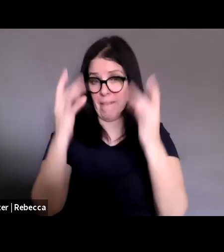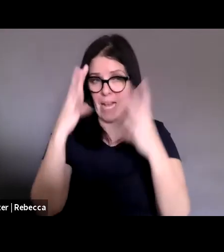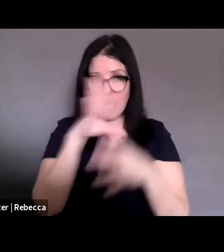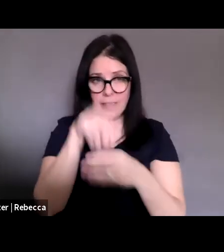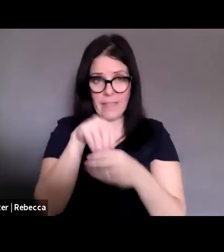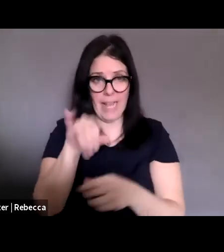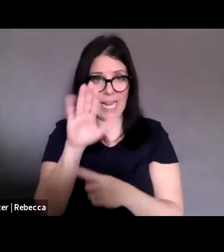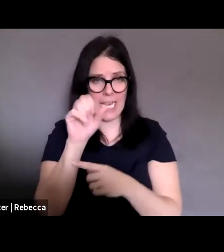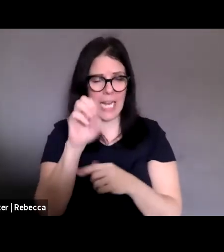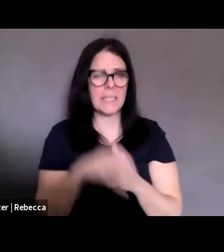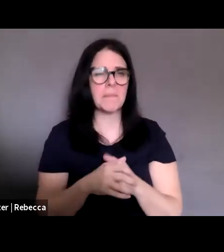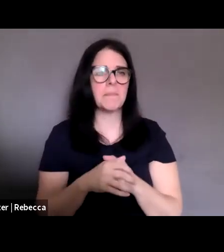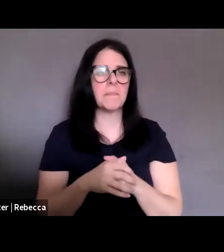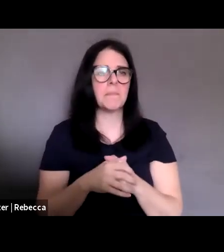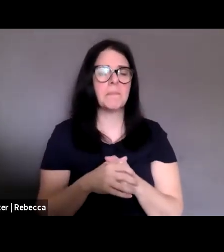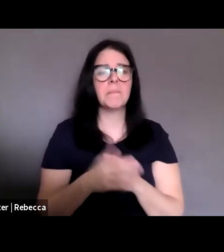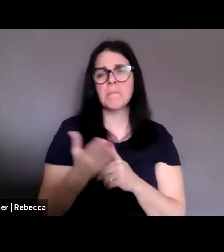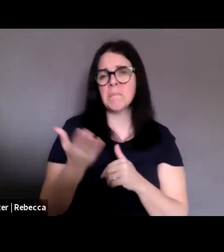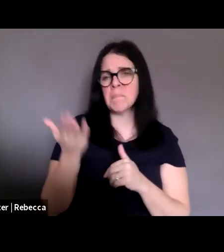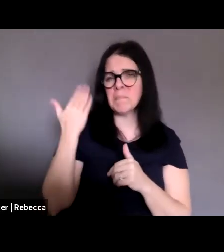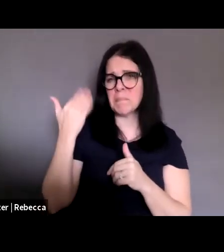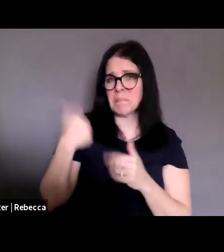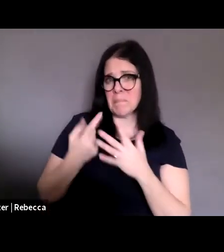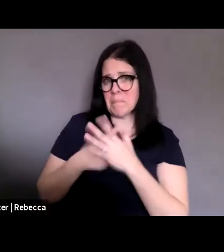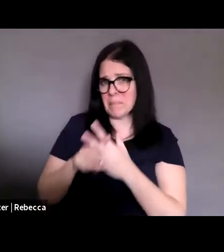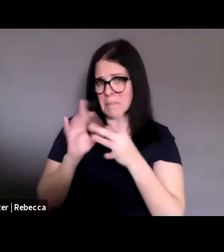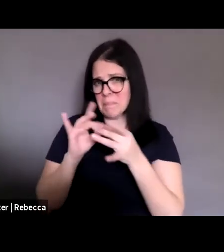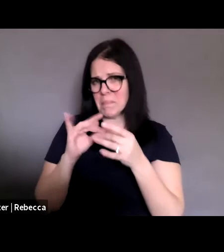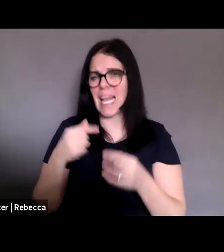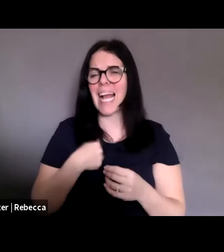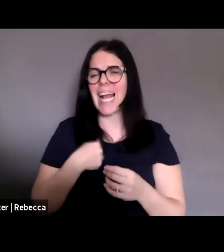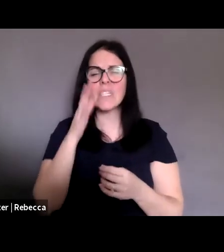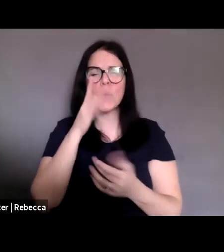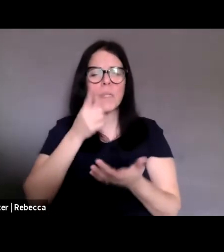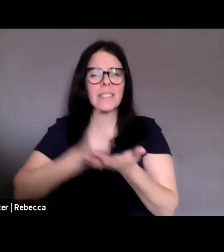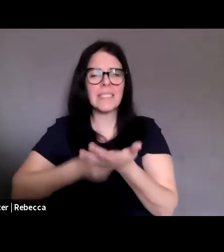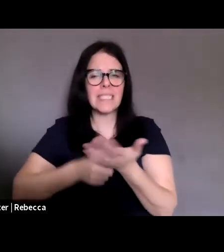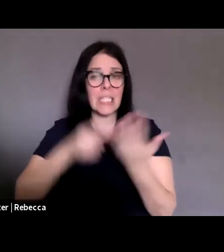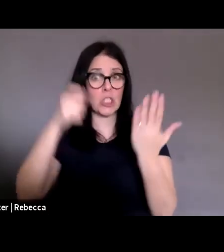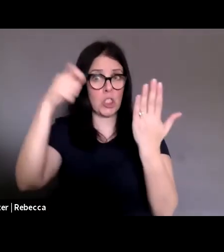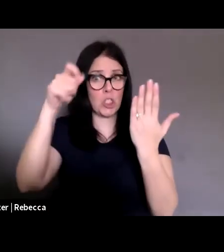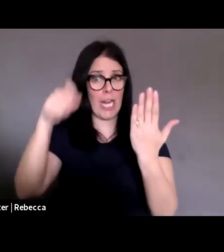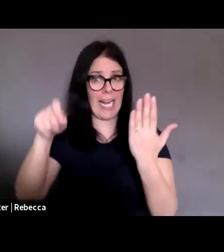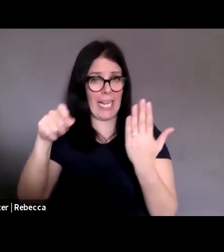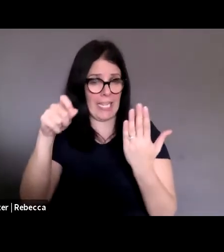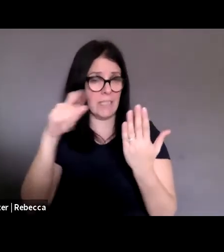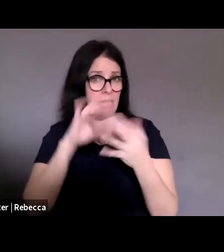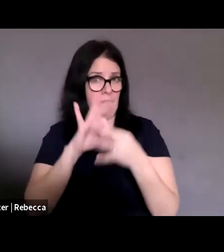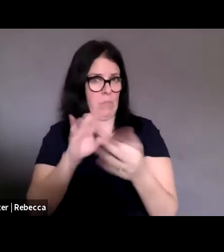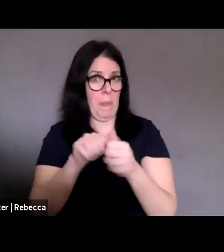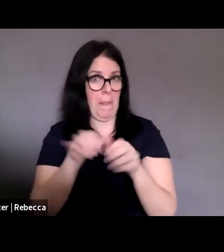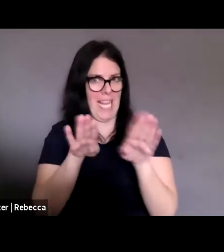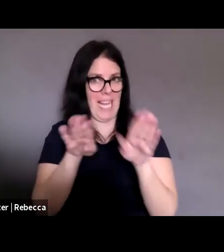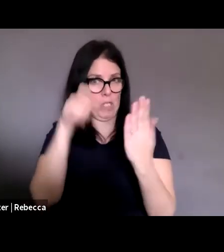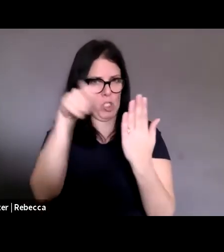I said earlier that I would speak to problems with checklists of behavior. If you look